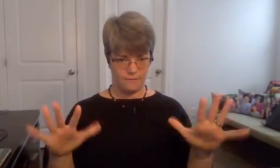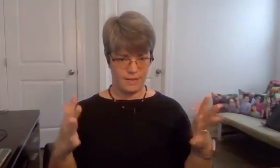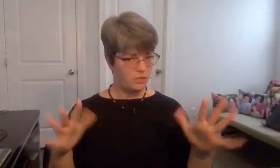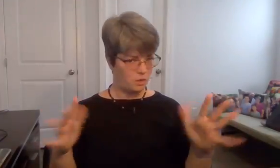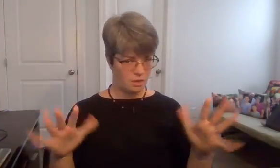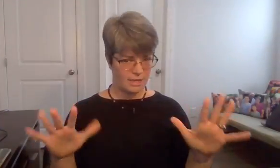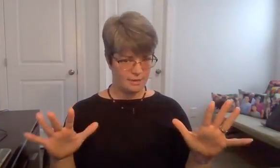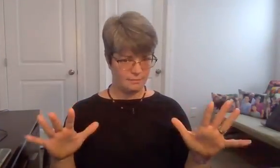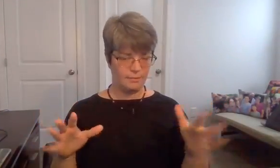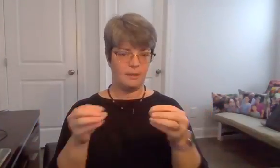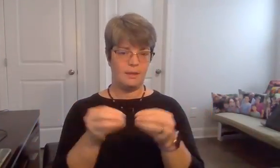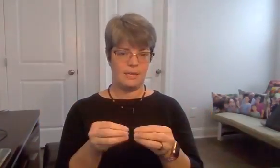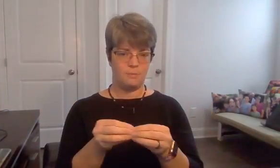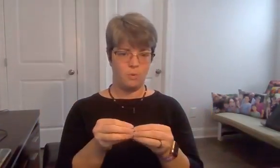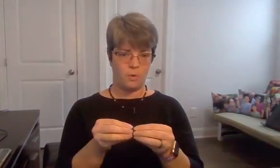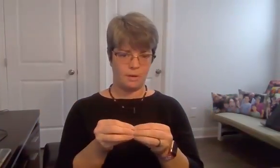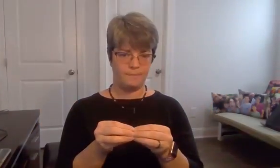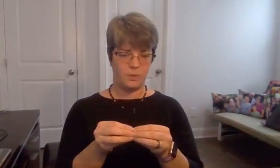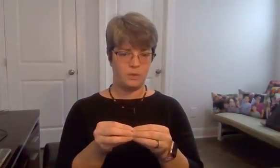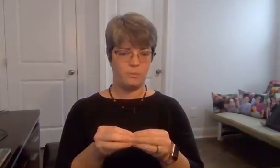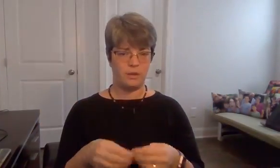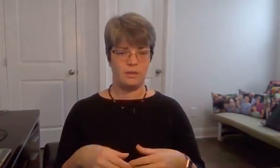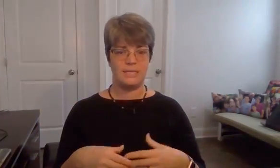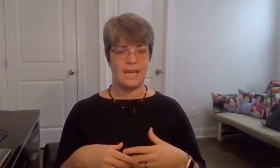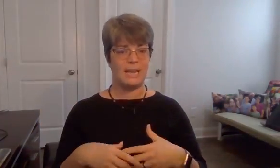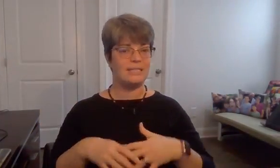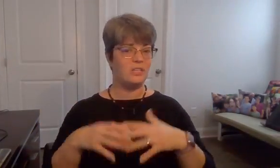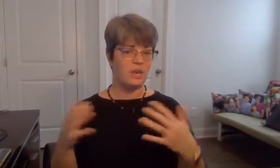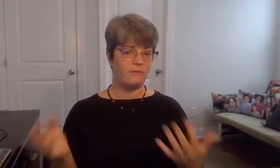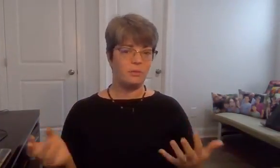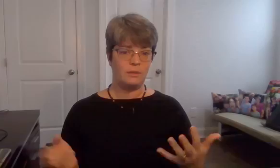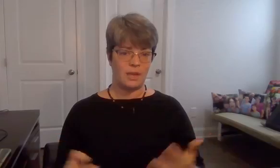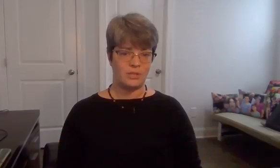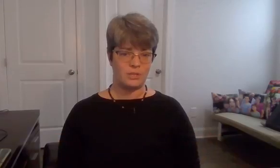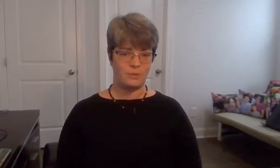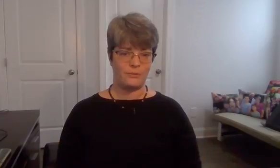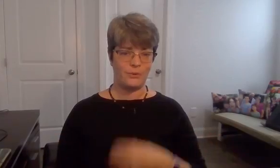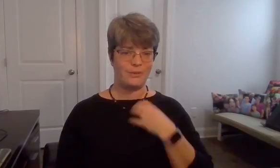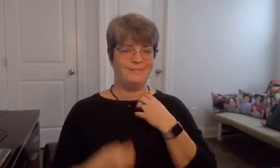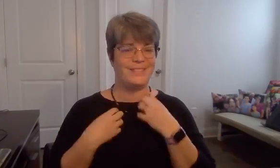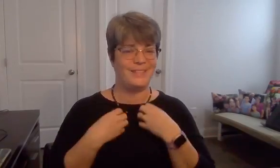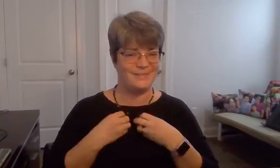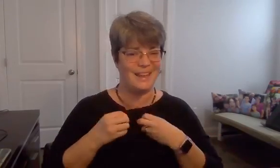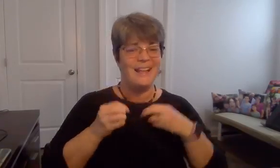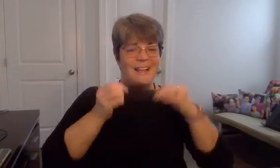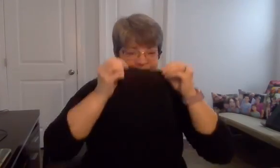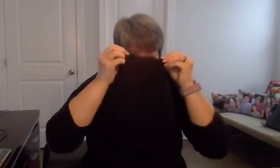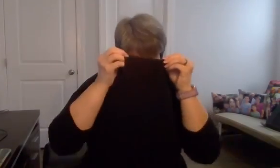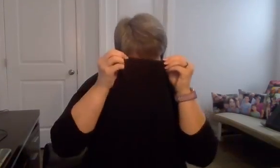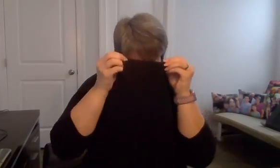finished or all done and more. Those are important signs in general, not just with food. Excuse me.